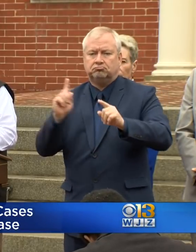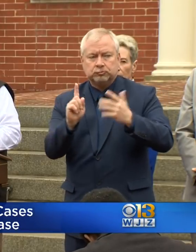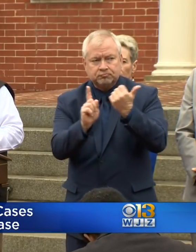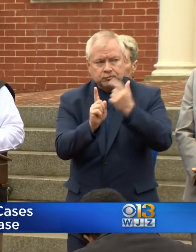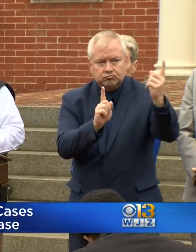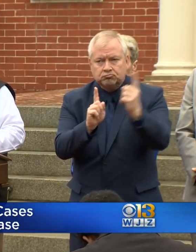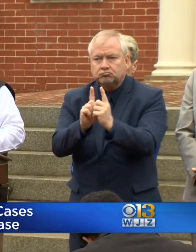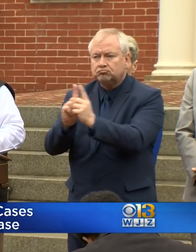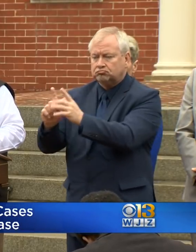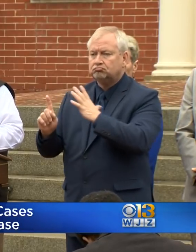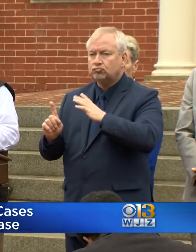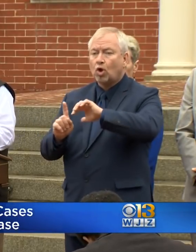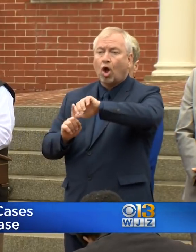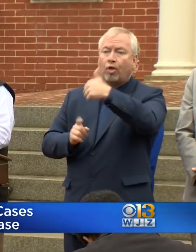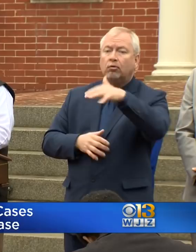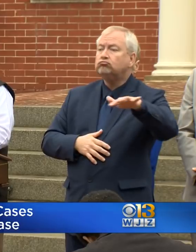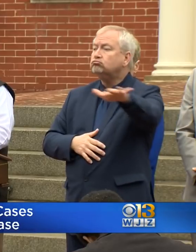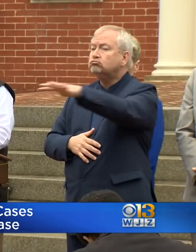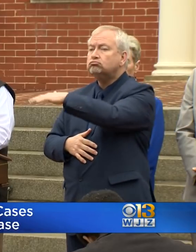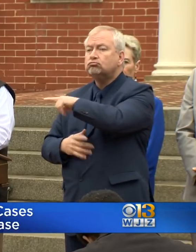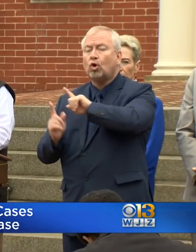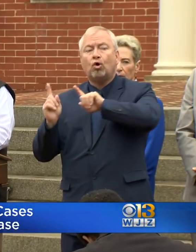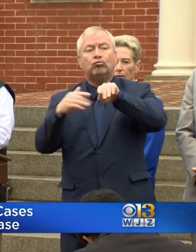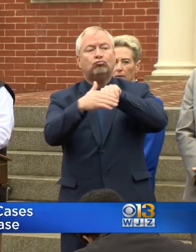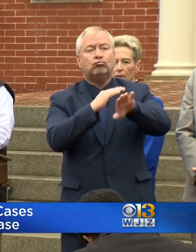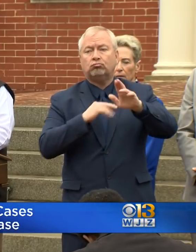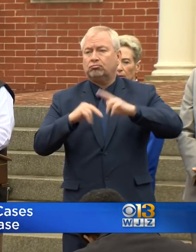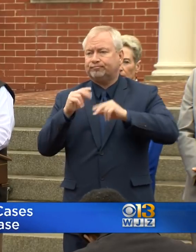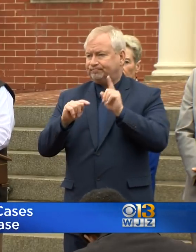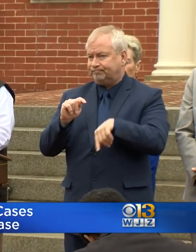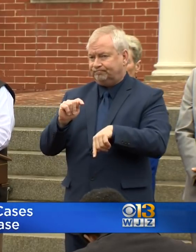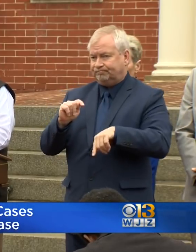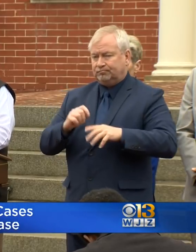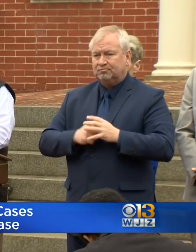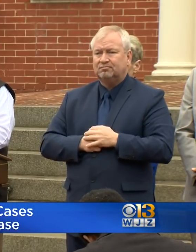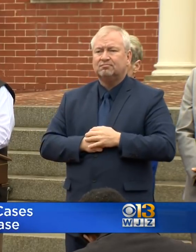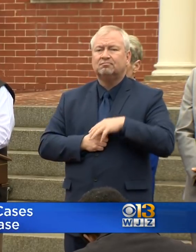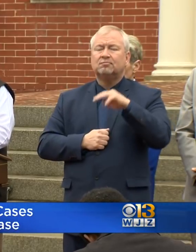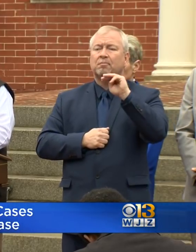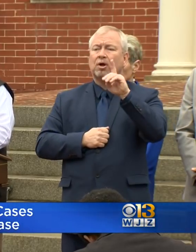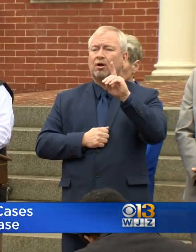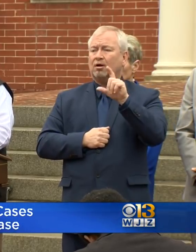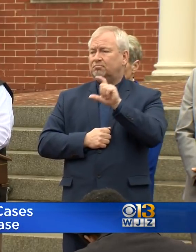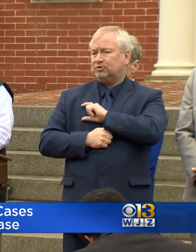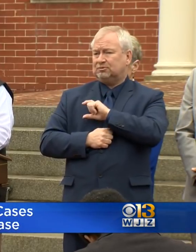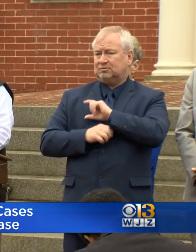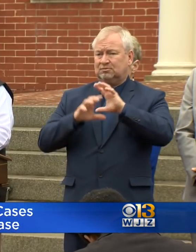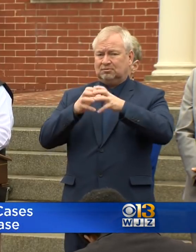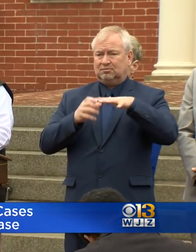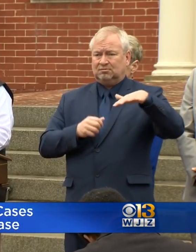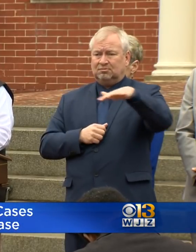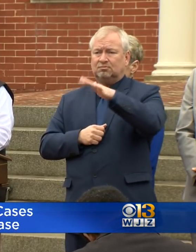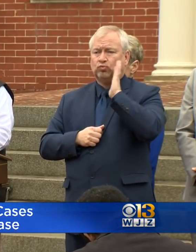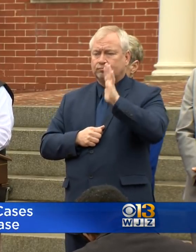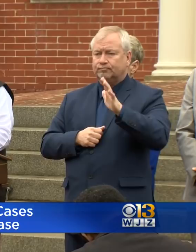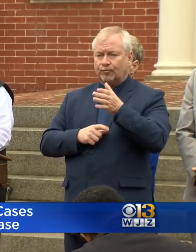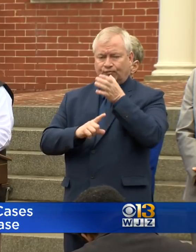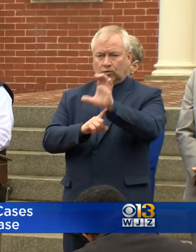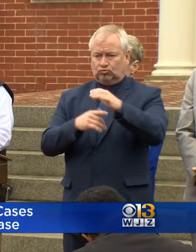access. Maryland Transportation Authority Police will be strictly enforcing this policy effective